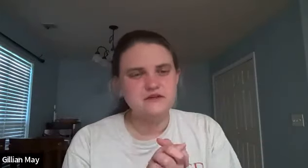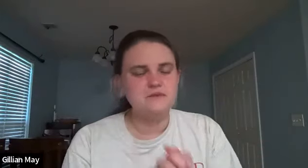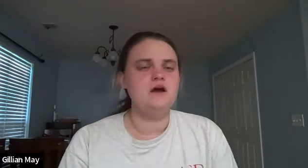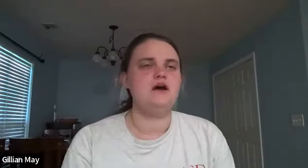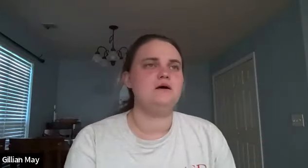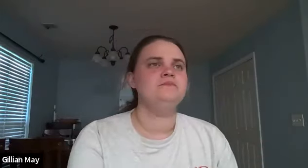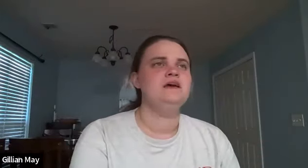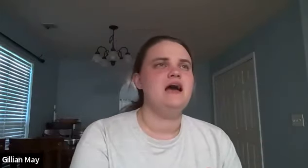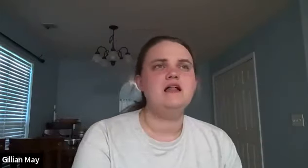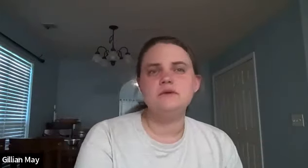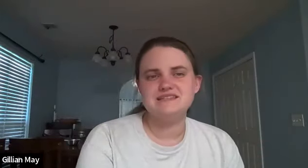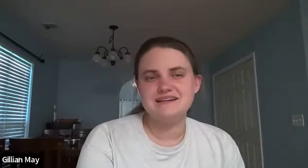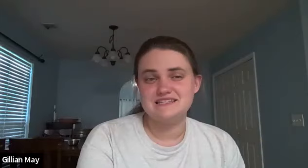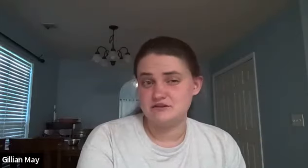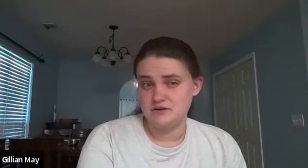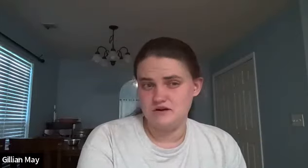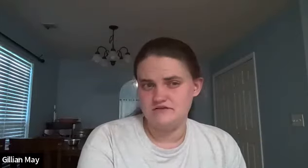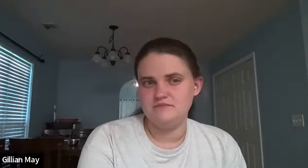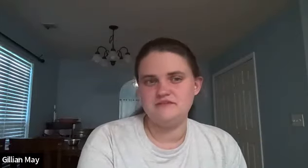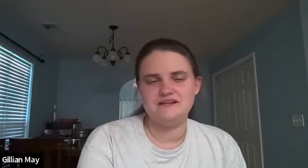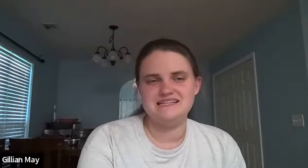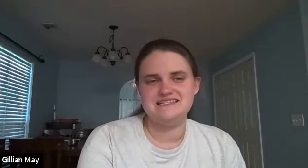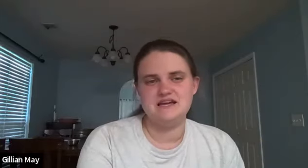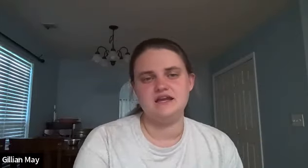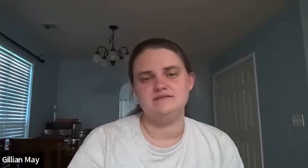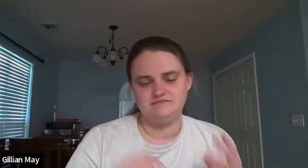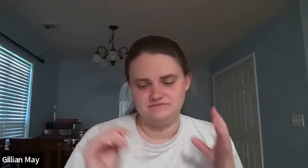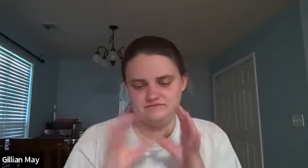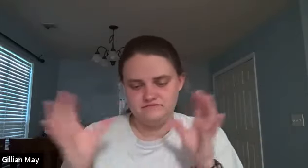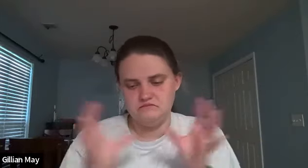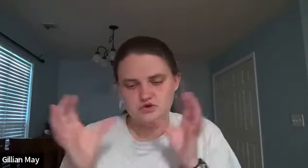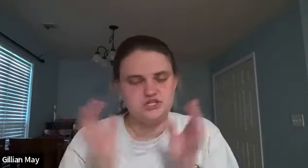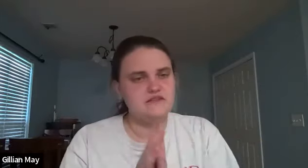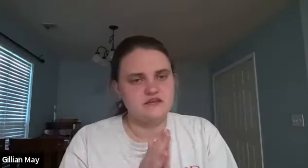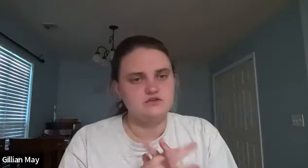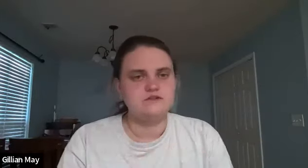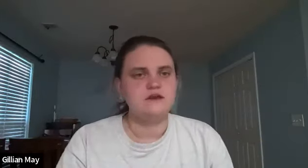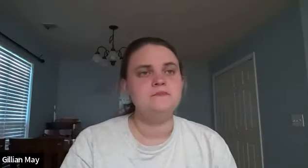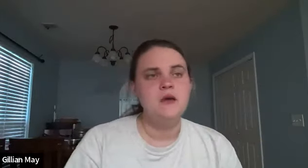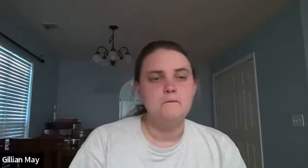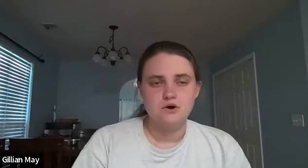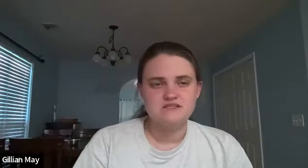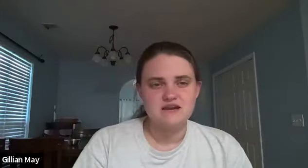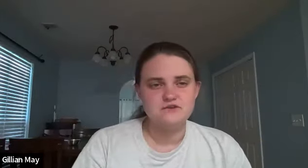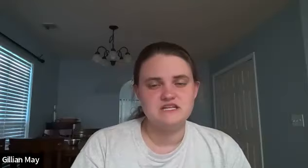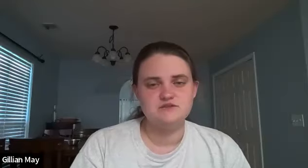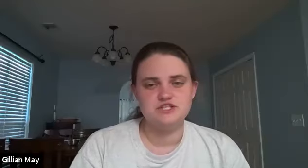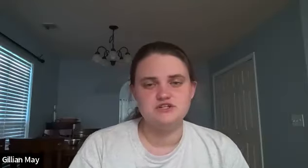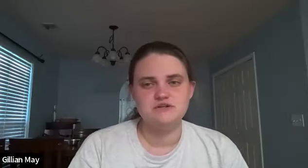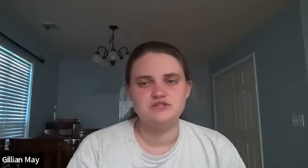them. Alabama is not necessarily one of them, but there is a sign motion that goes with it. Most of the time for states, what you do is you